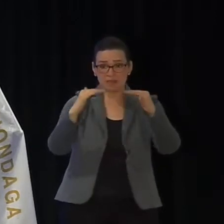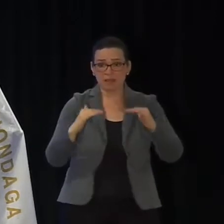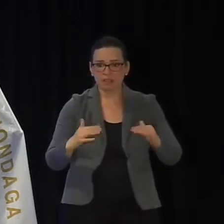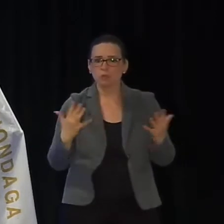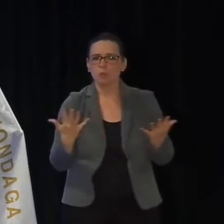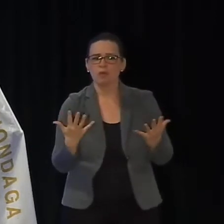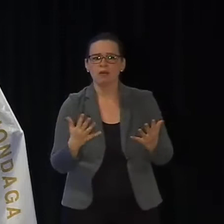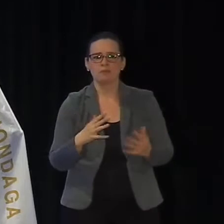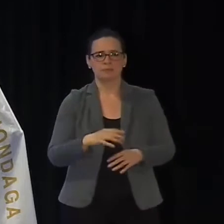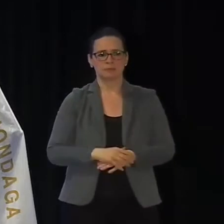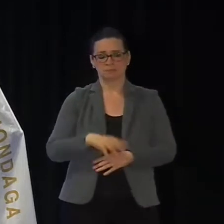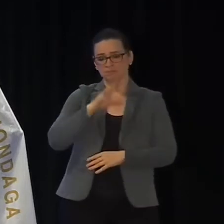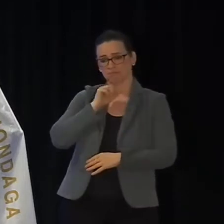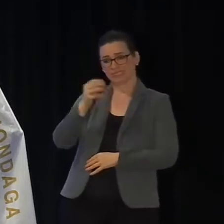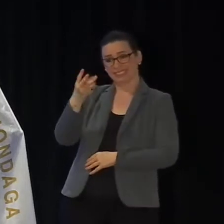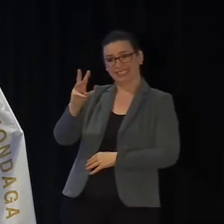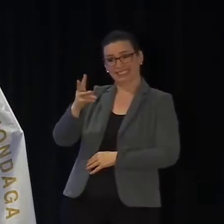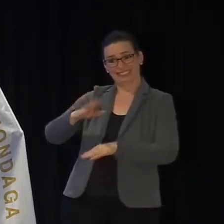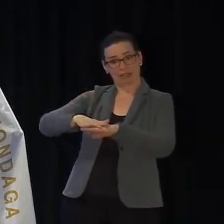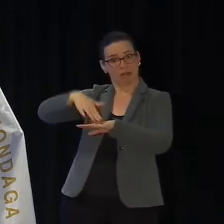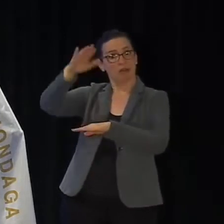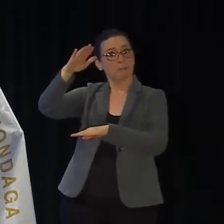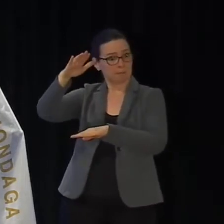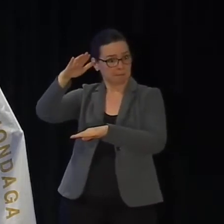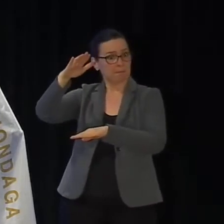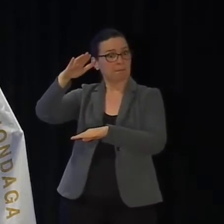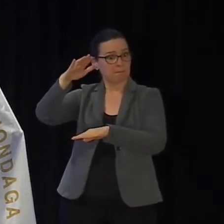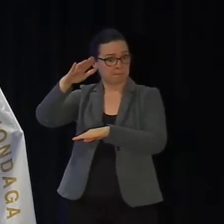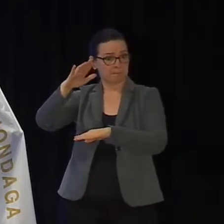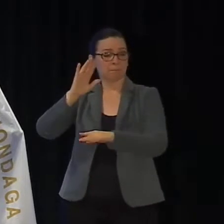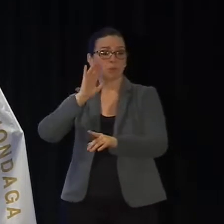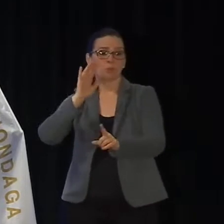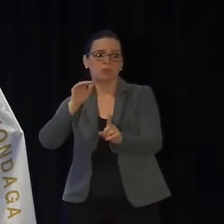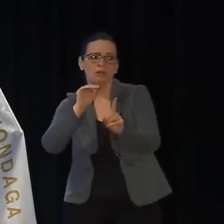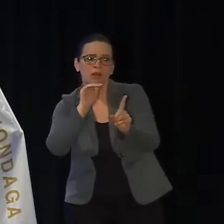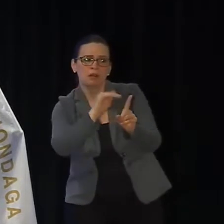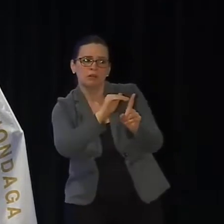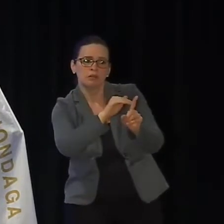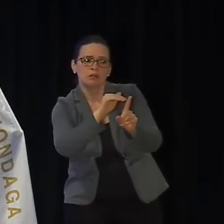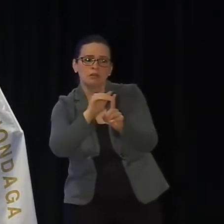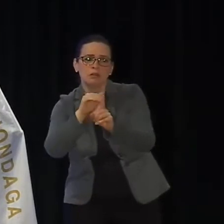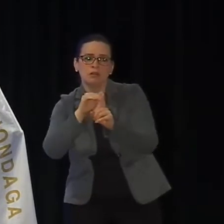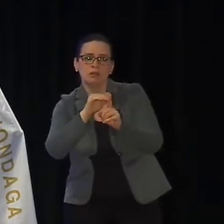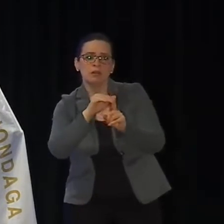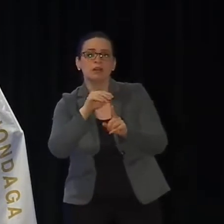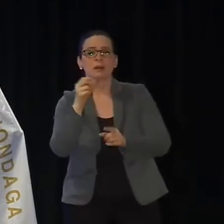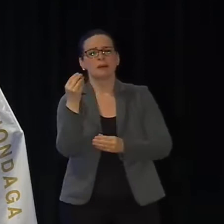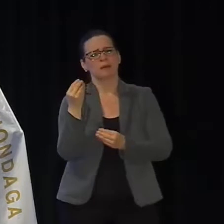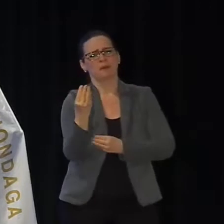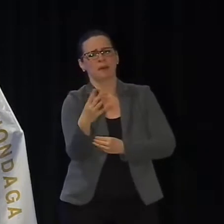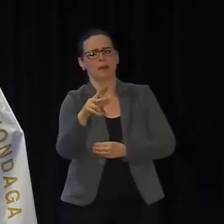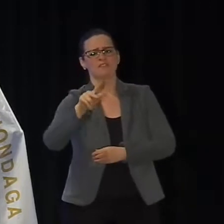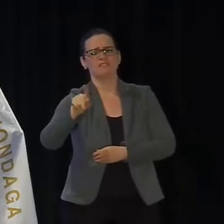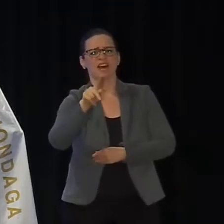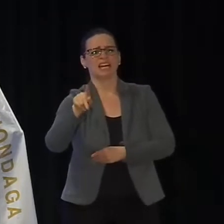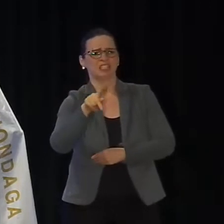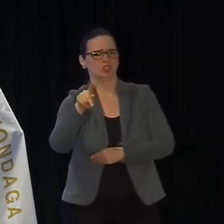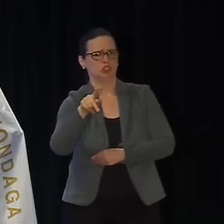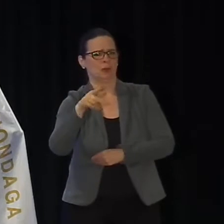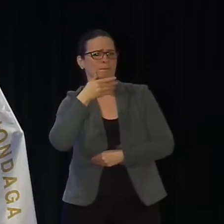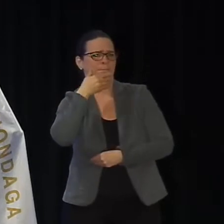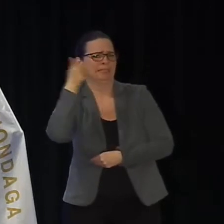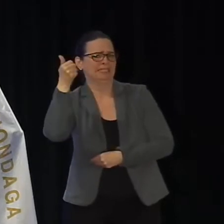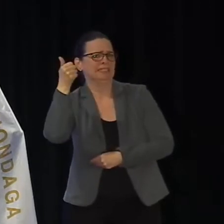parents, the Pfizer vaccine, 16 and above, anybody 16, 17, or 18.